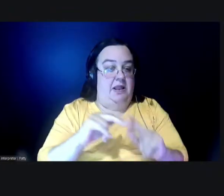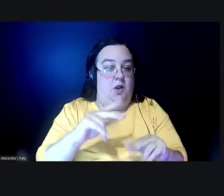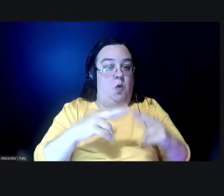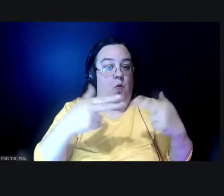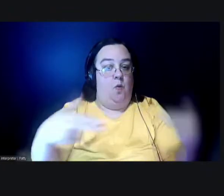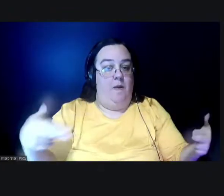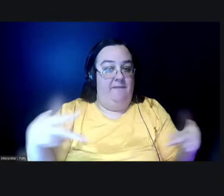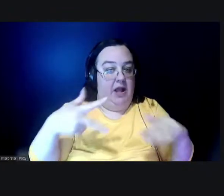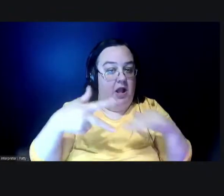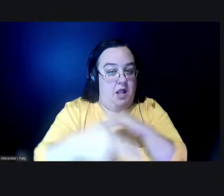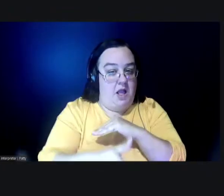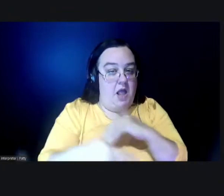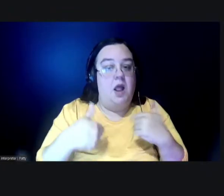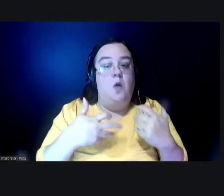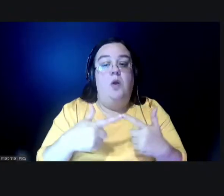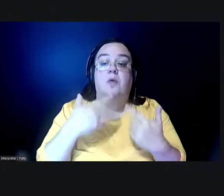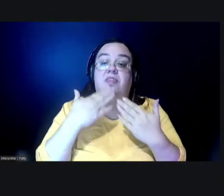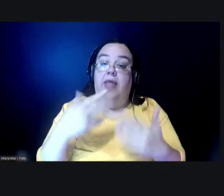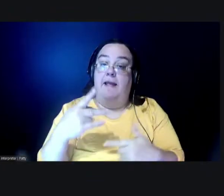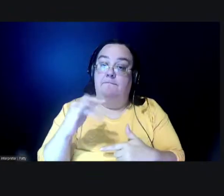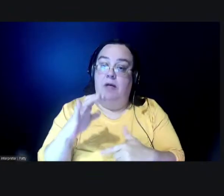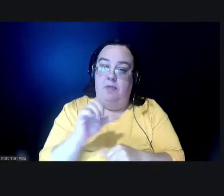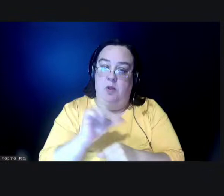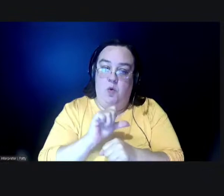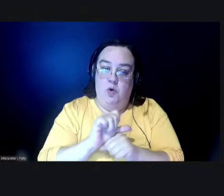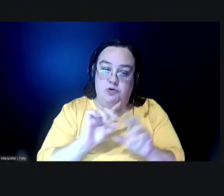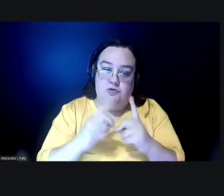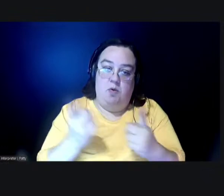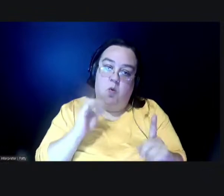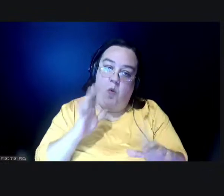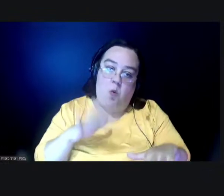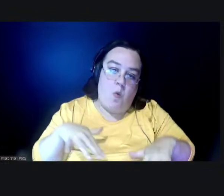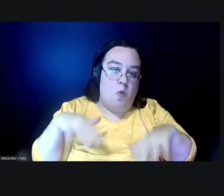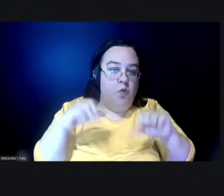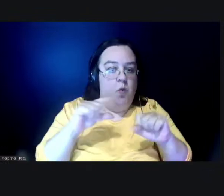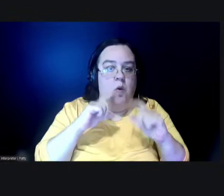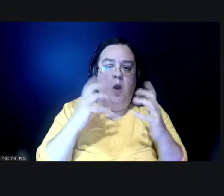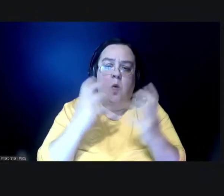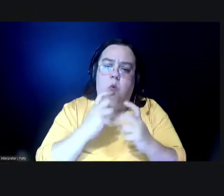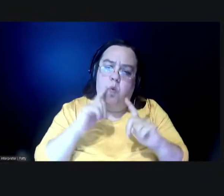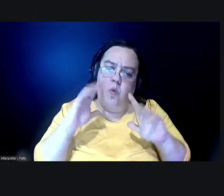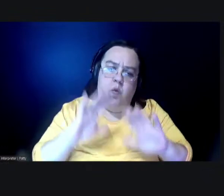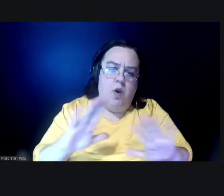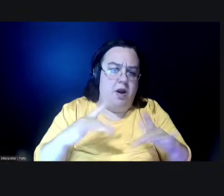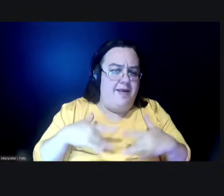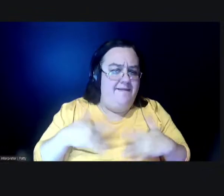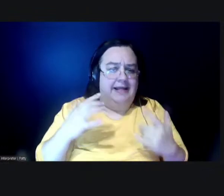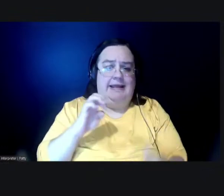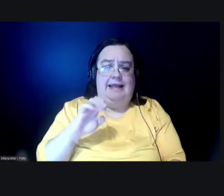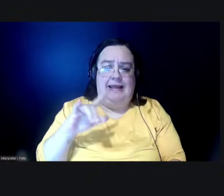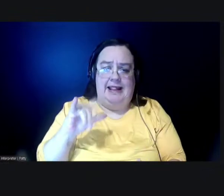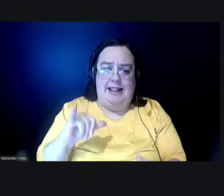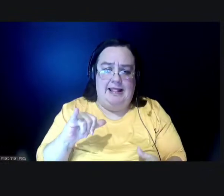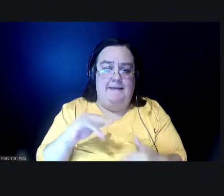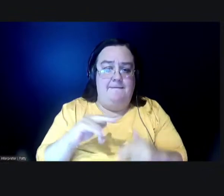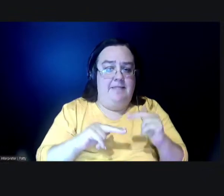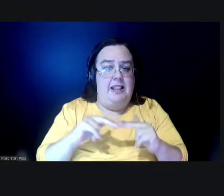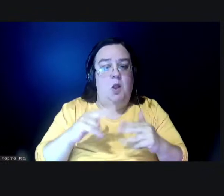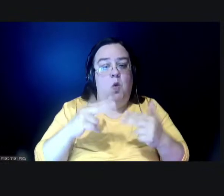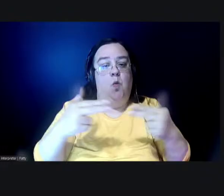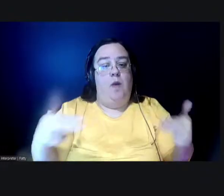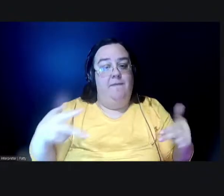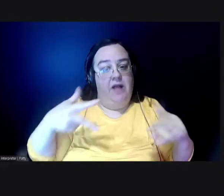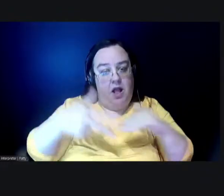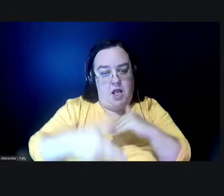the Public Works Department for hosting such a wonderful event. The Ely building ribbon cutting, I think, was a